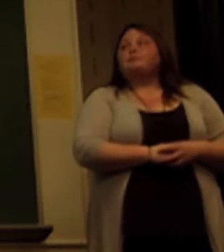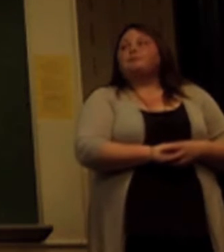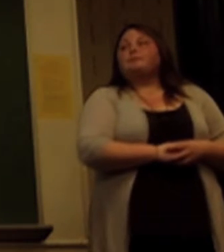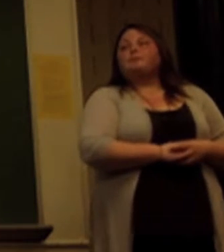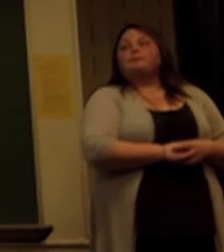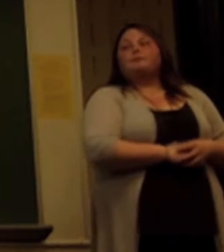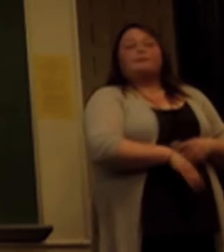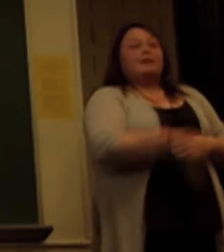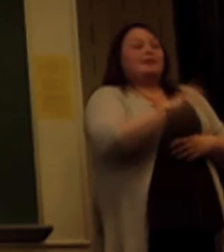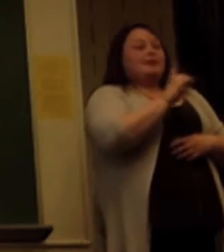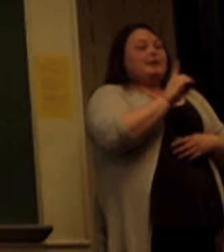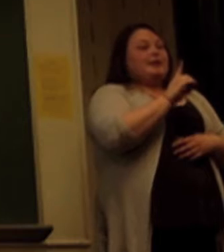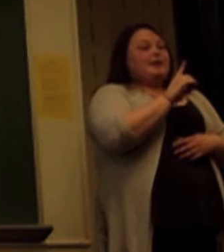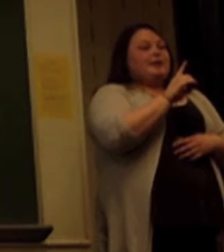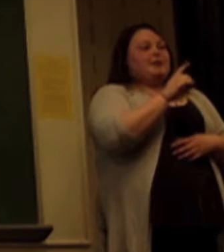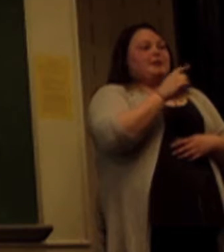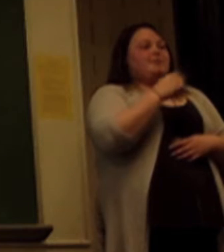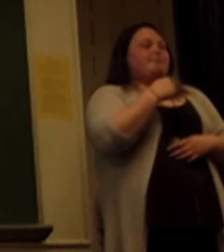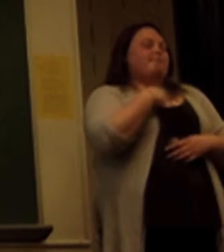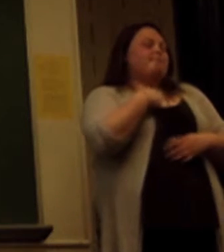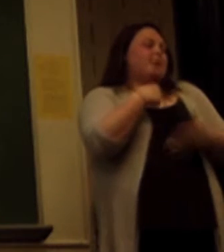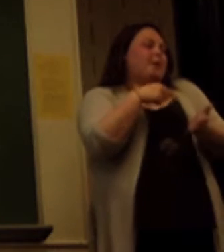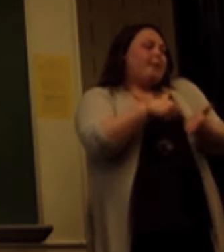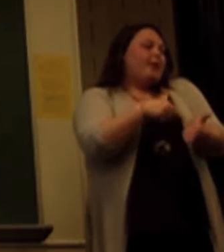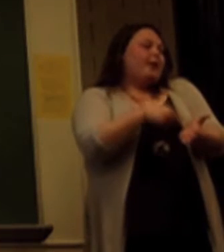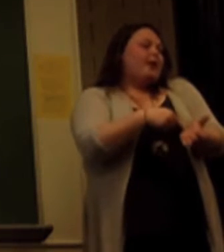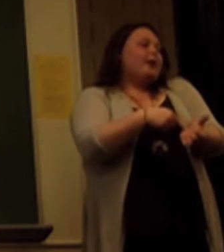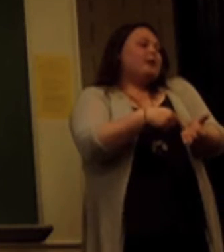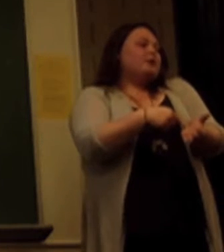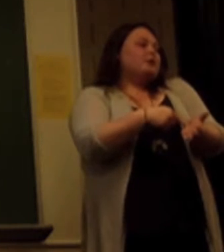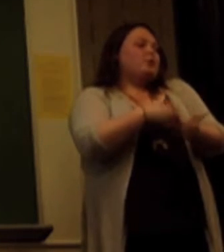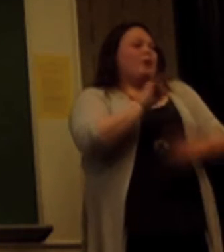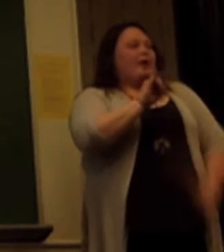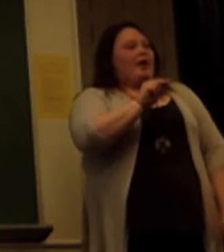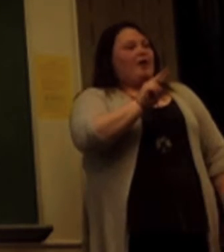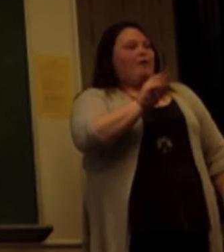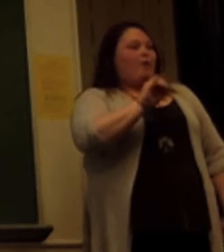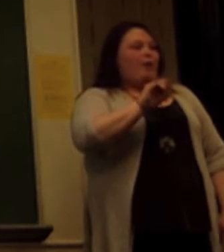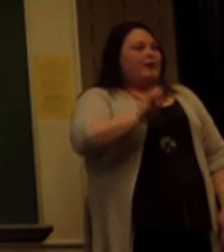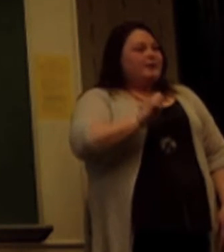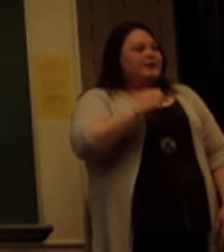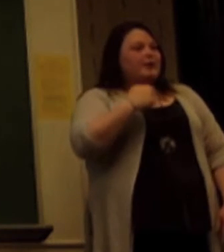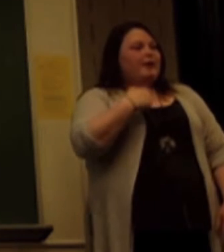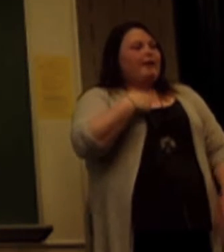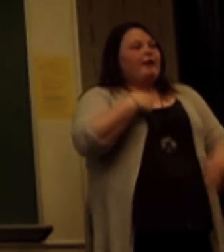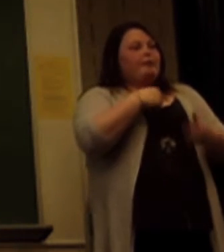D, I did billing, so my invoices once I started working,